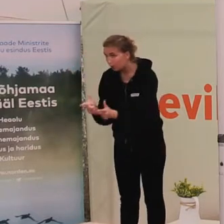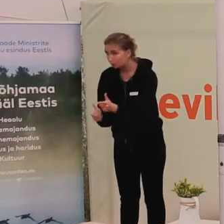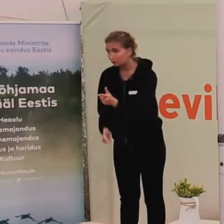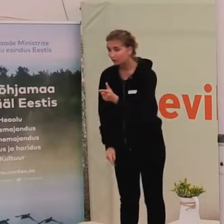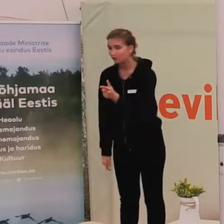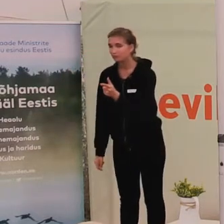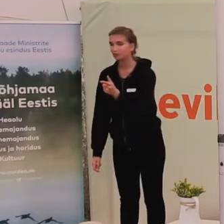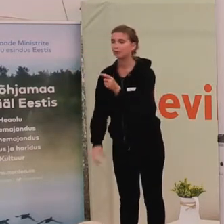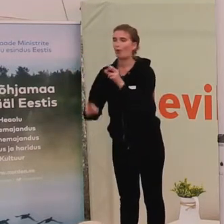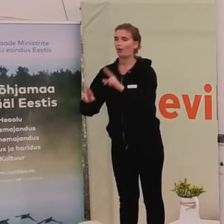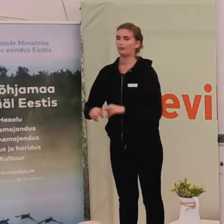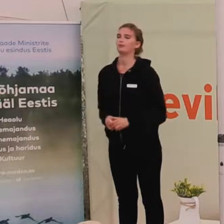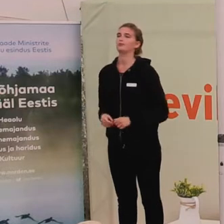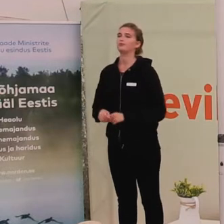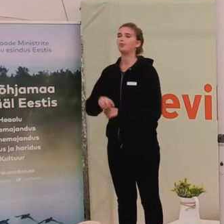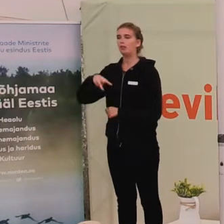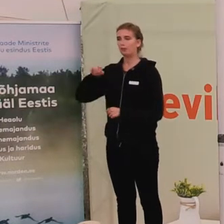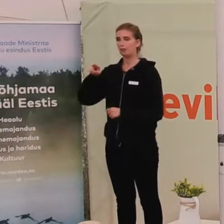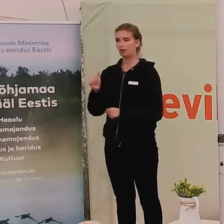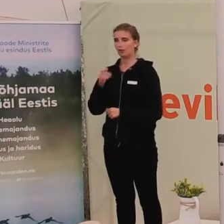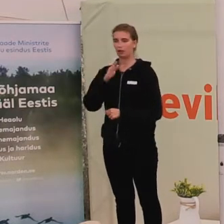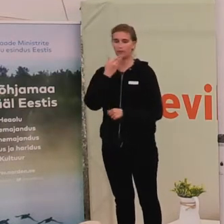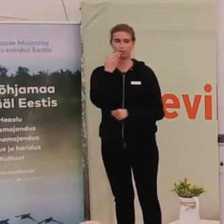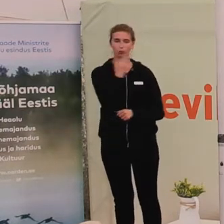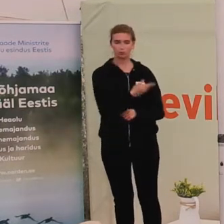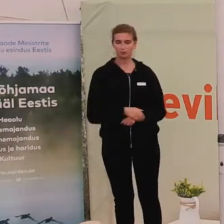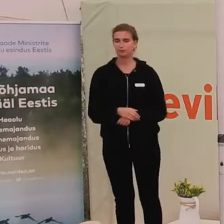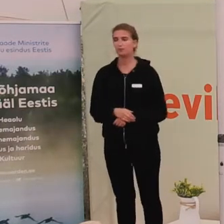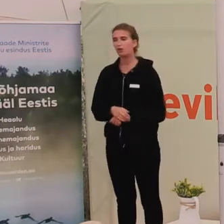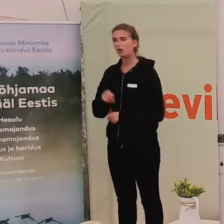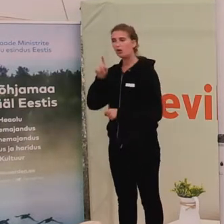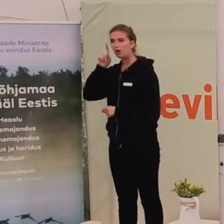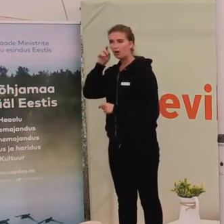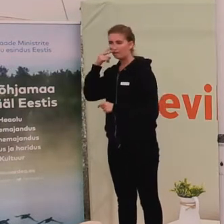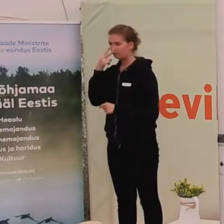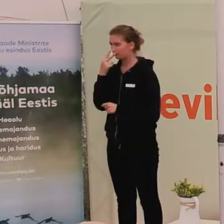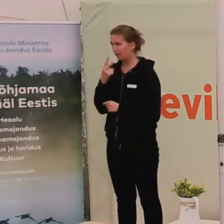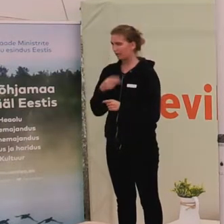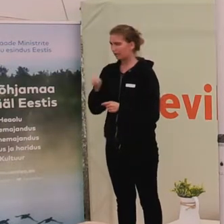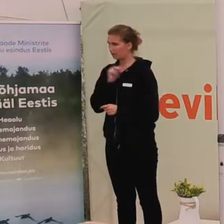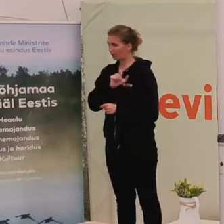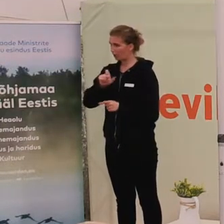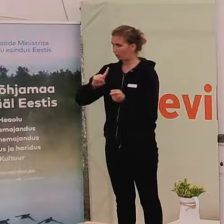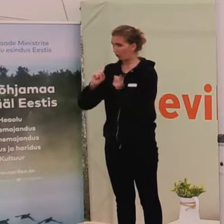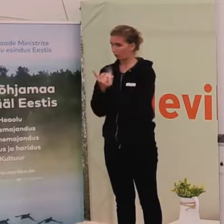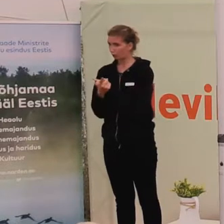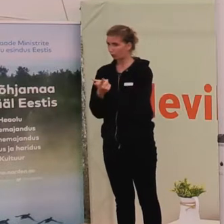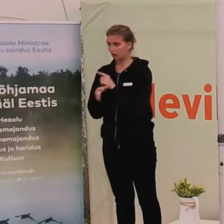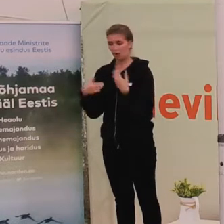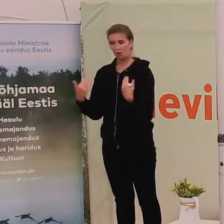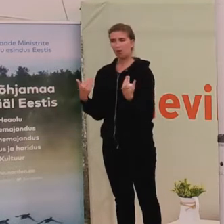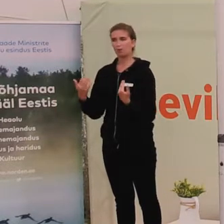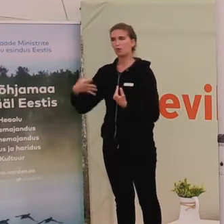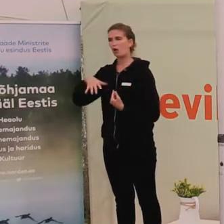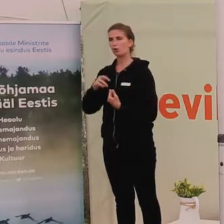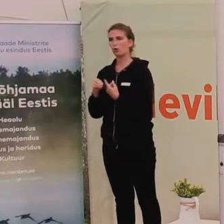Okay, a few hands here. But yeah, Mika, my question for you was going to be, do you see consumers changing their behavior? Because right now